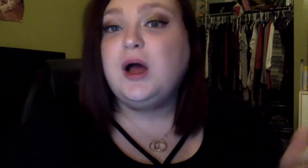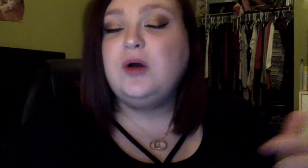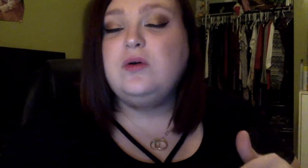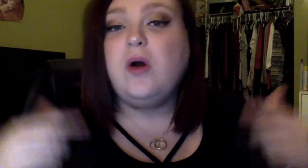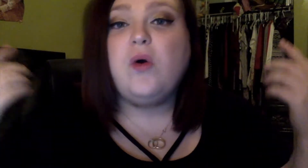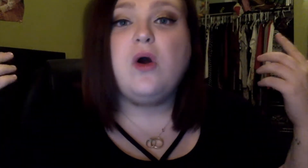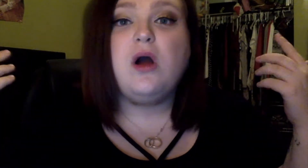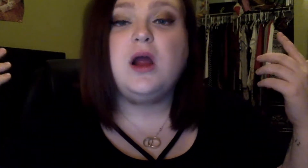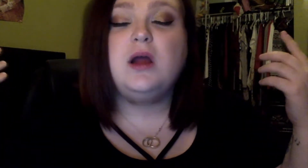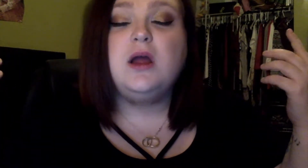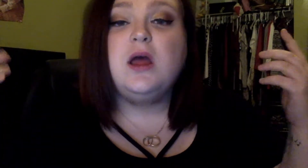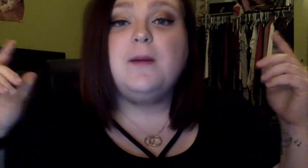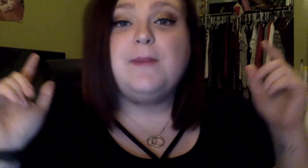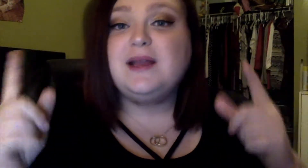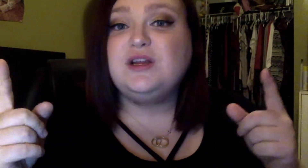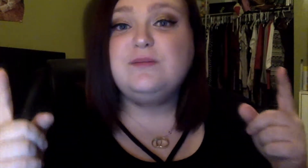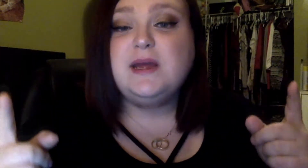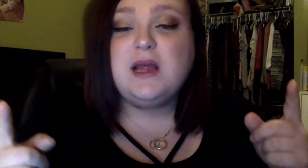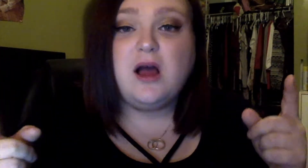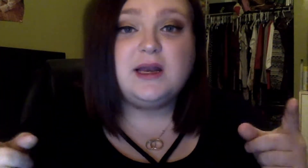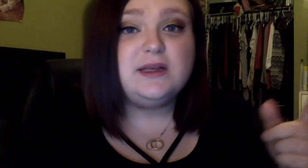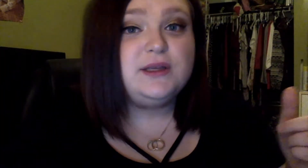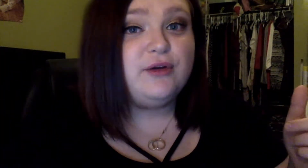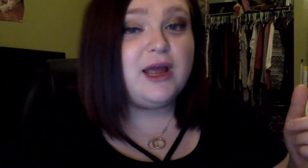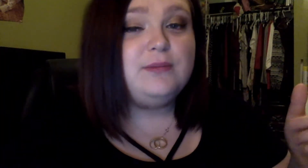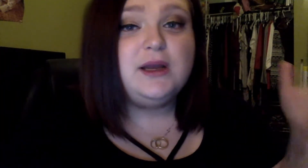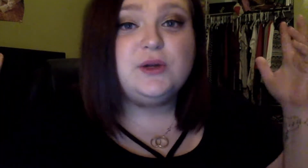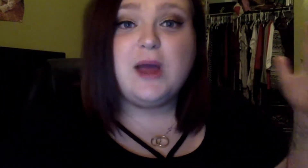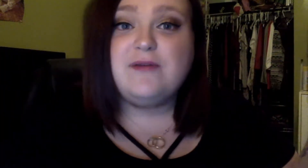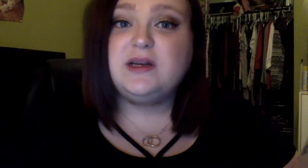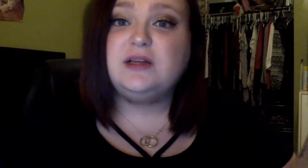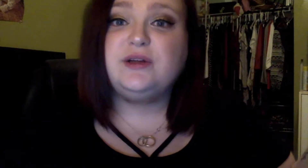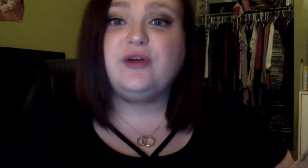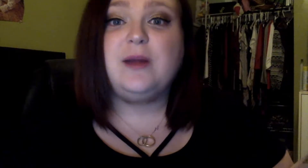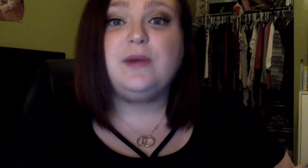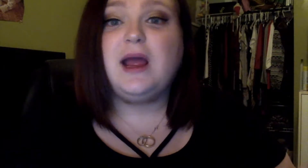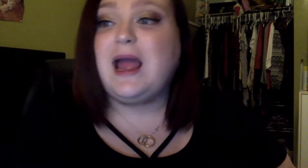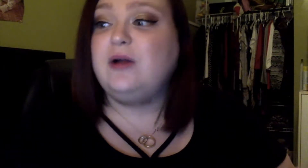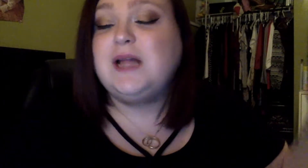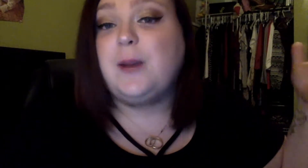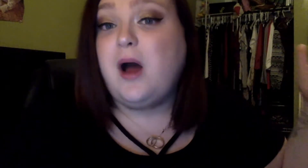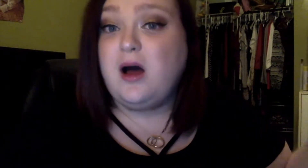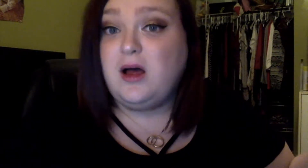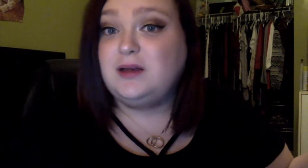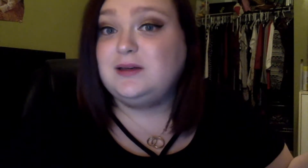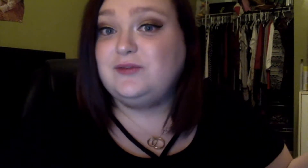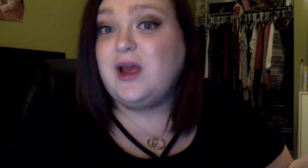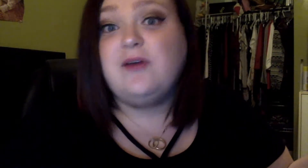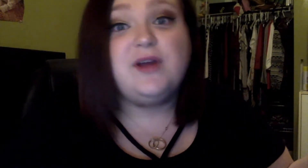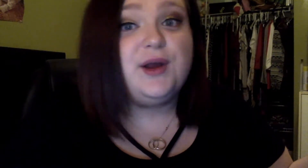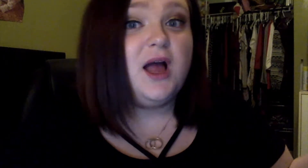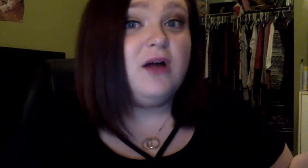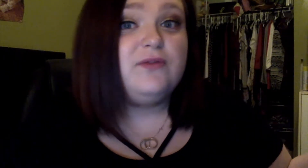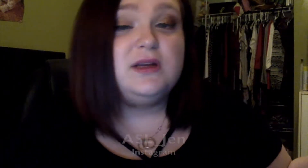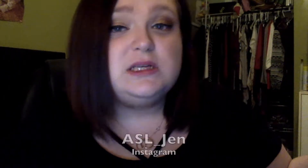below or message me on Instagram. I do have an Instagram account that I'm on very often.